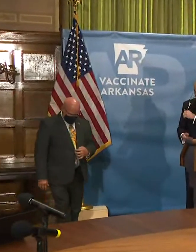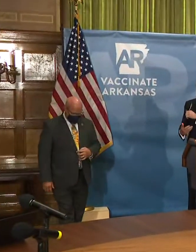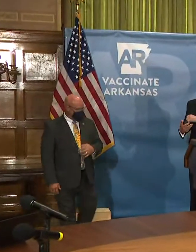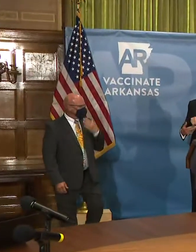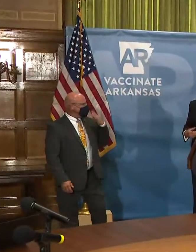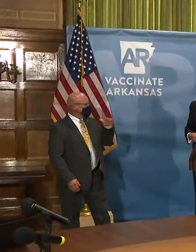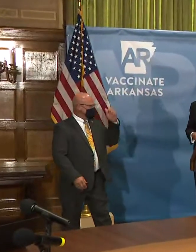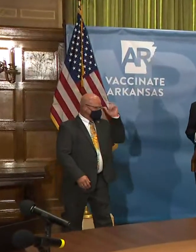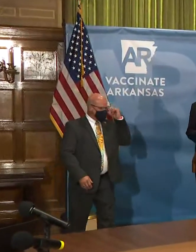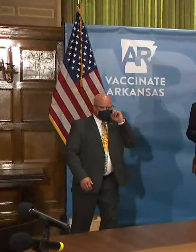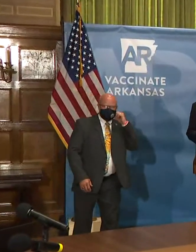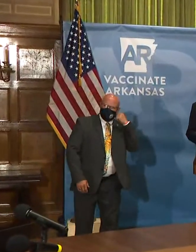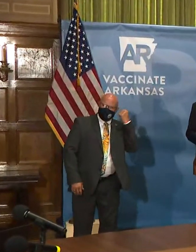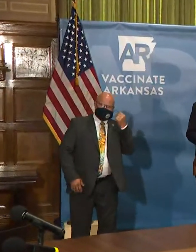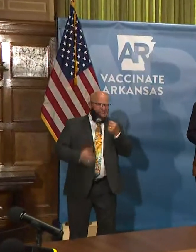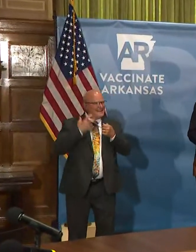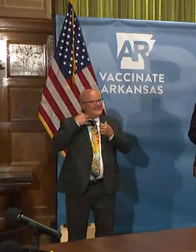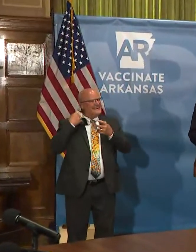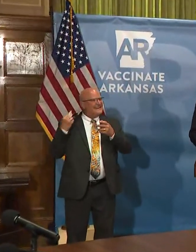Hello, Eddie.